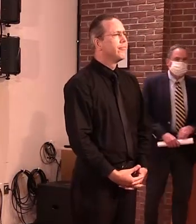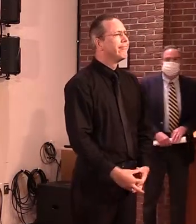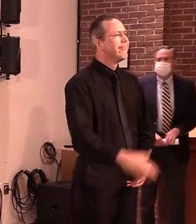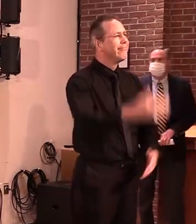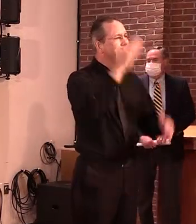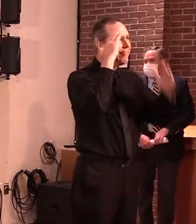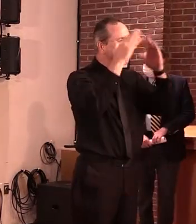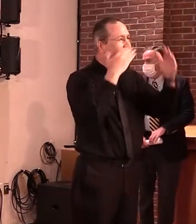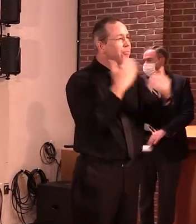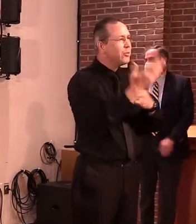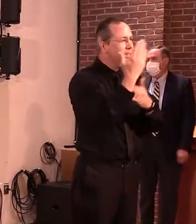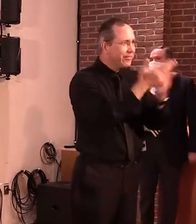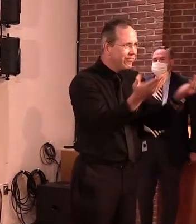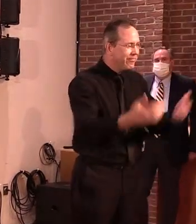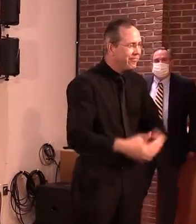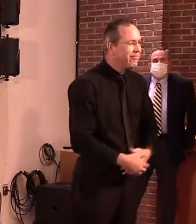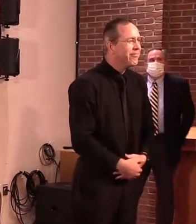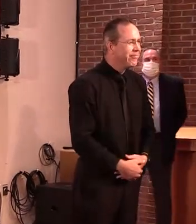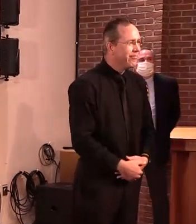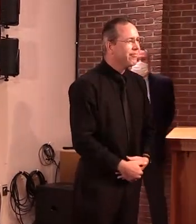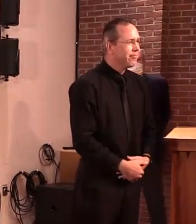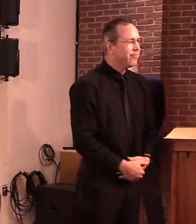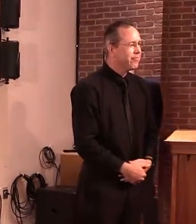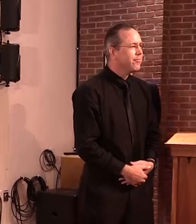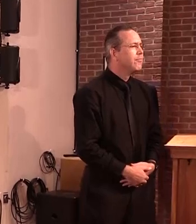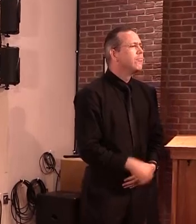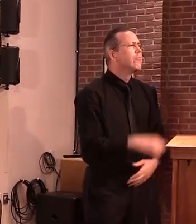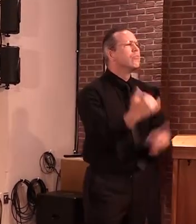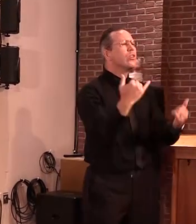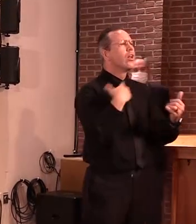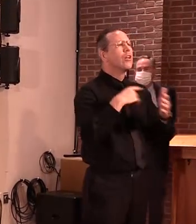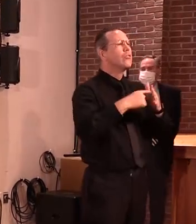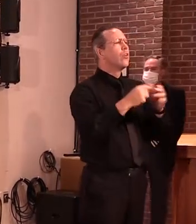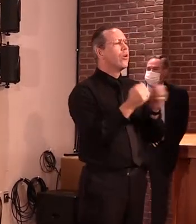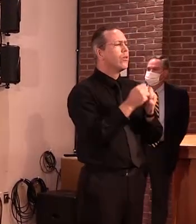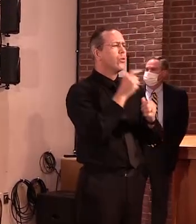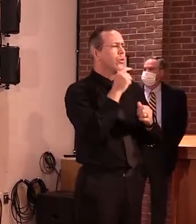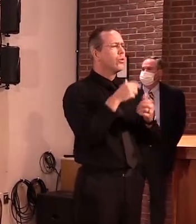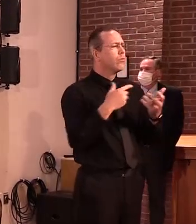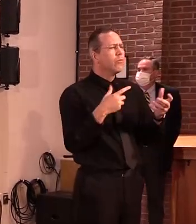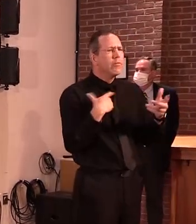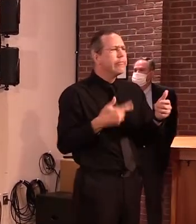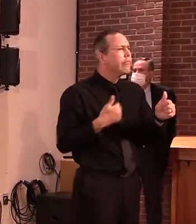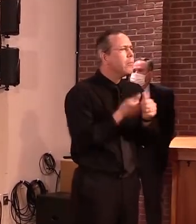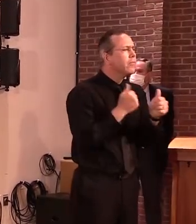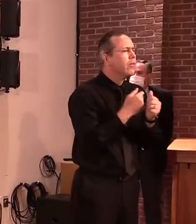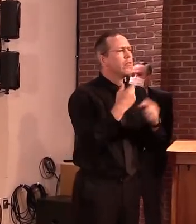morning, everyone. We'll begin today with an update from Dr. Levine.